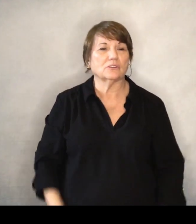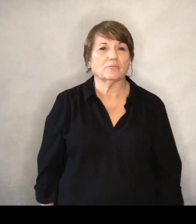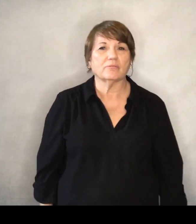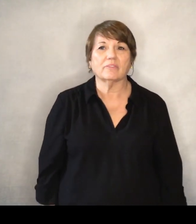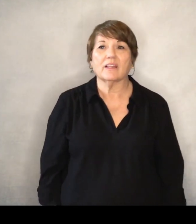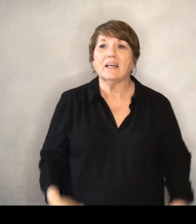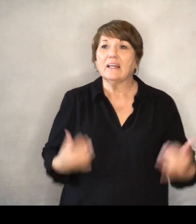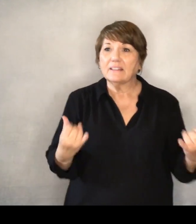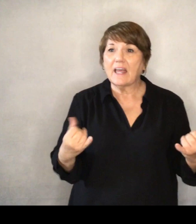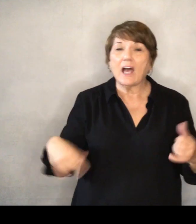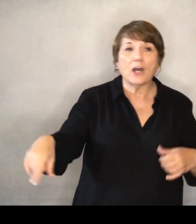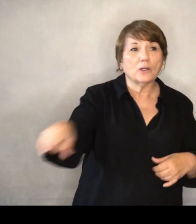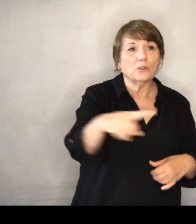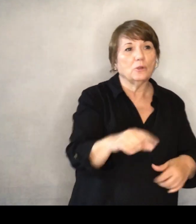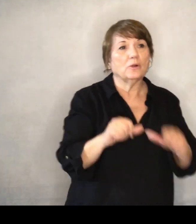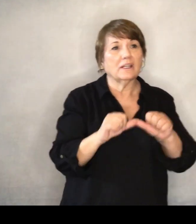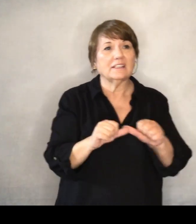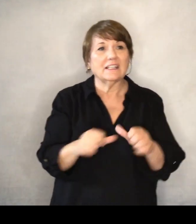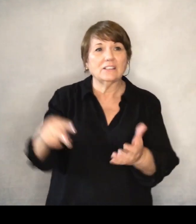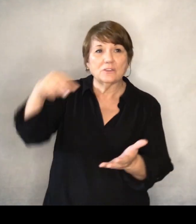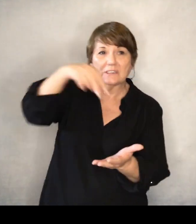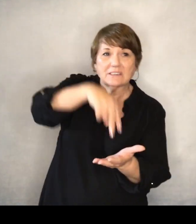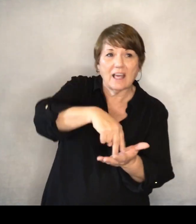And I'm going to invite you all to stay standing